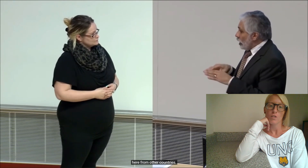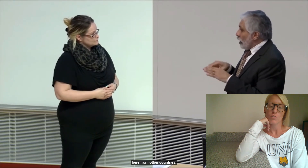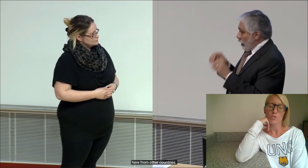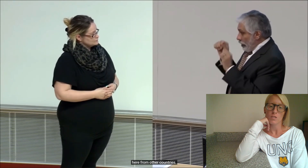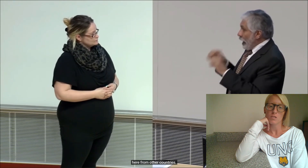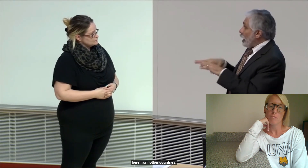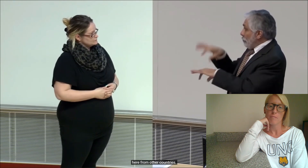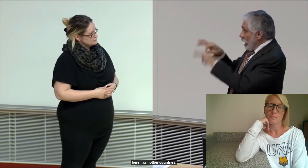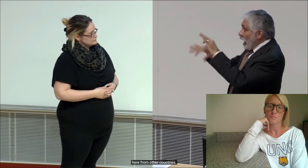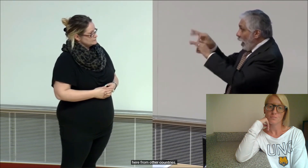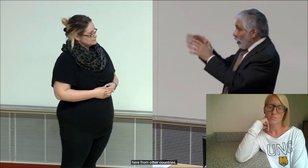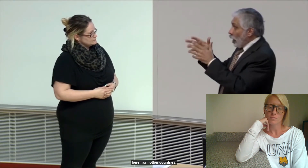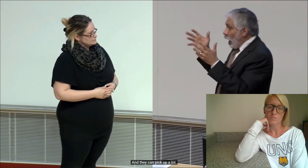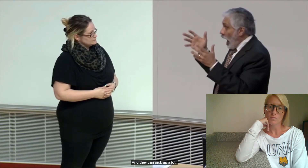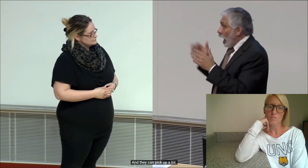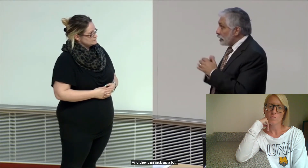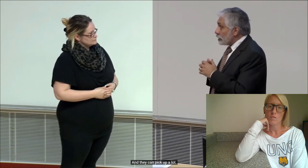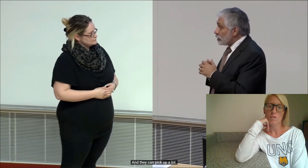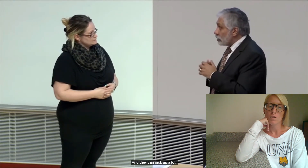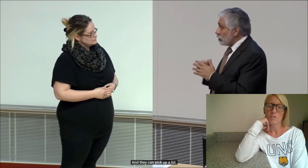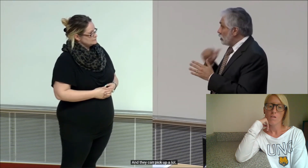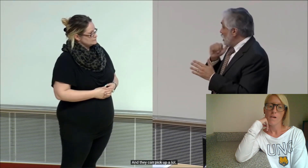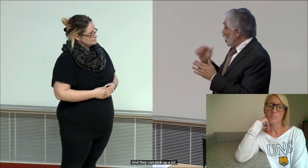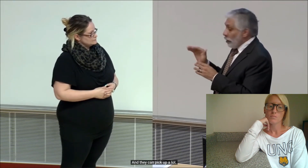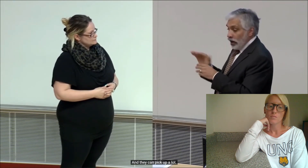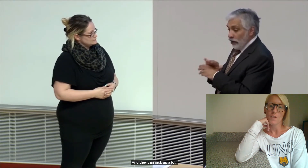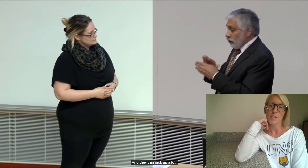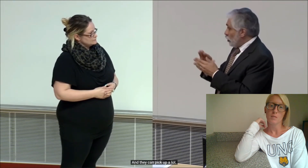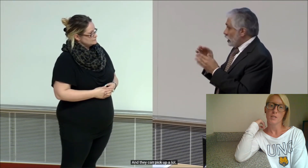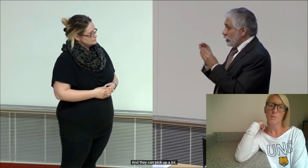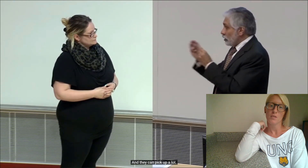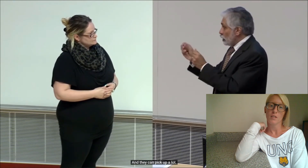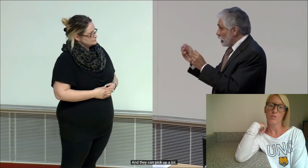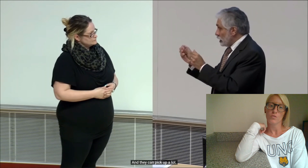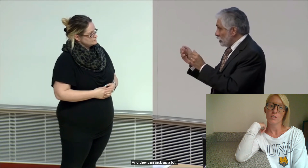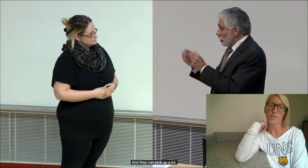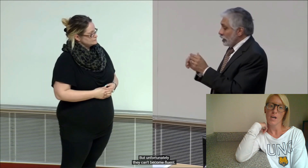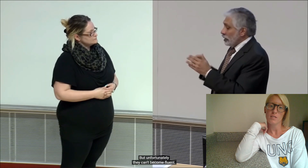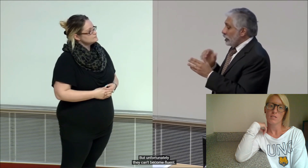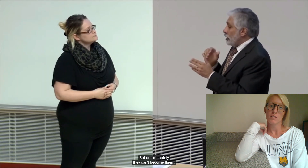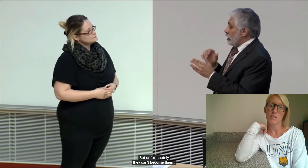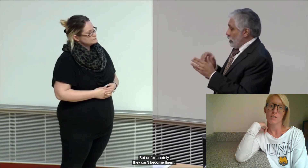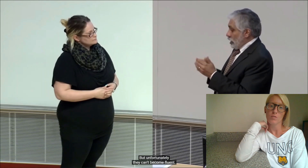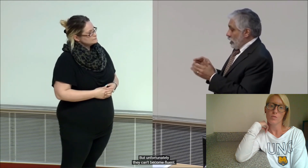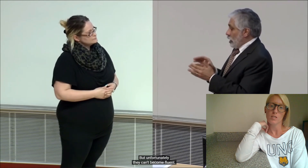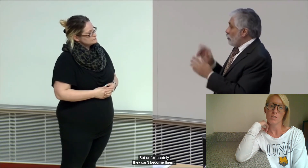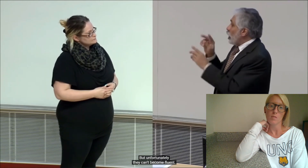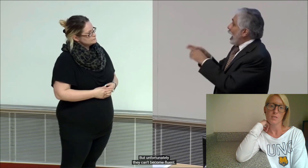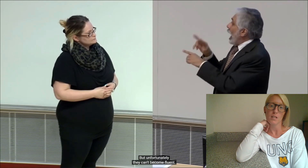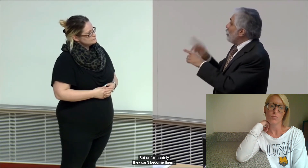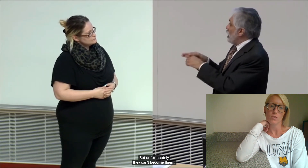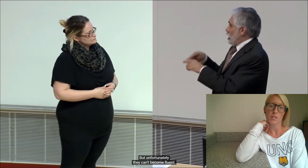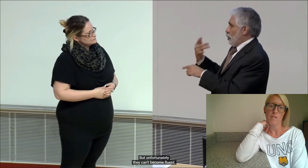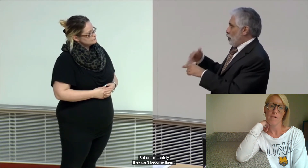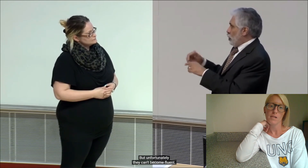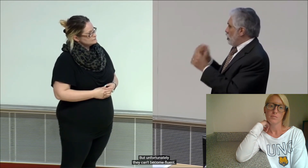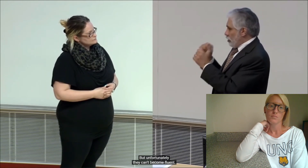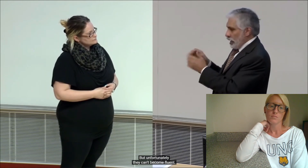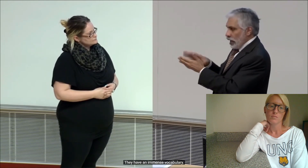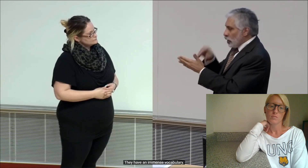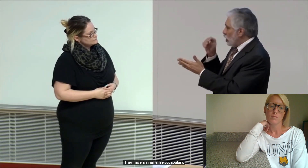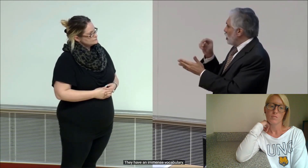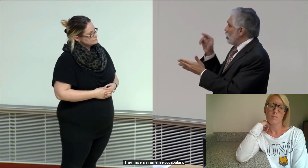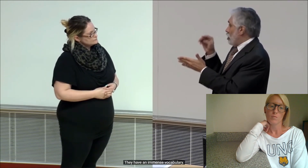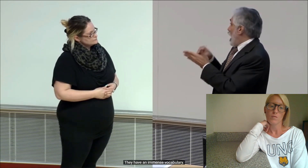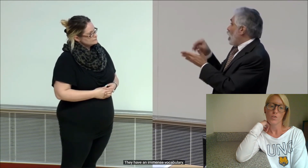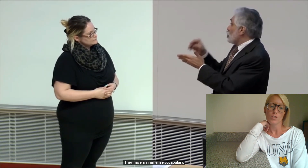countries. And they can pick up a lot, And they can pick up on the language really but fast. unfortunately they And the can't fluency become comes fluent. naturally.